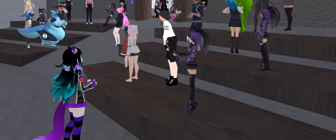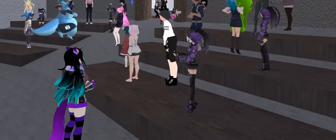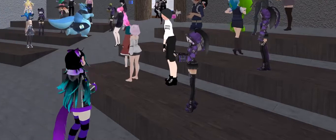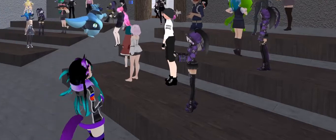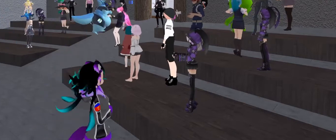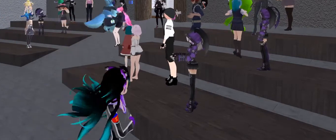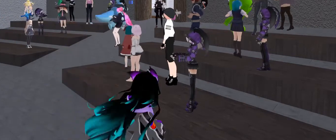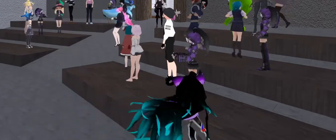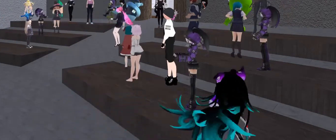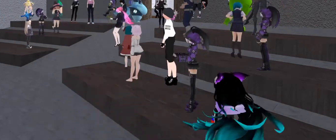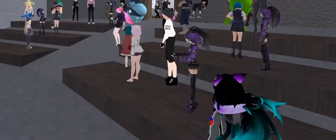Go ahead.